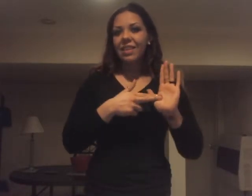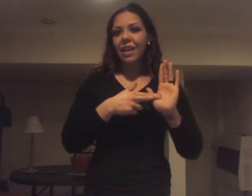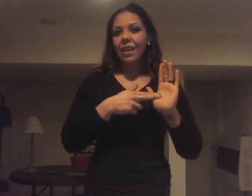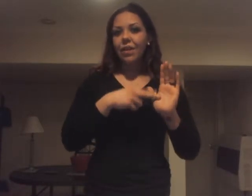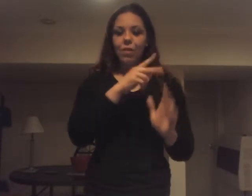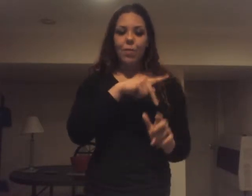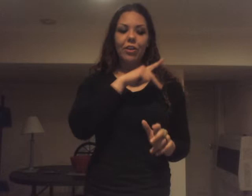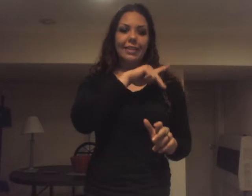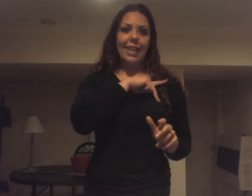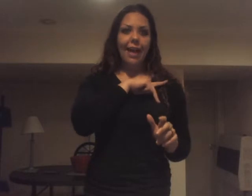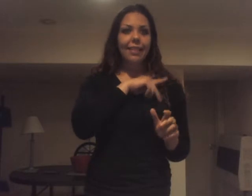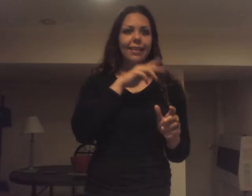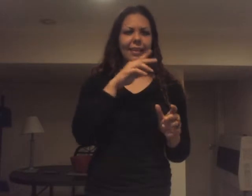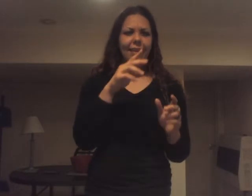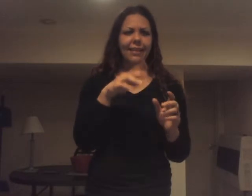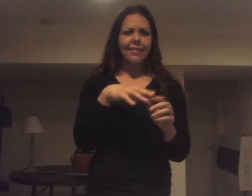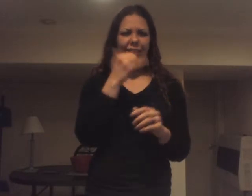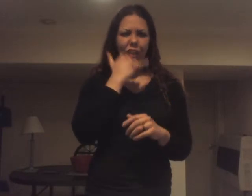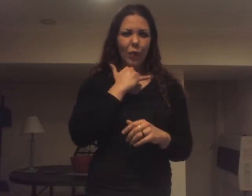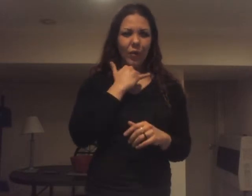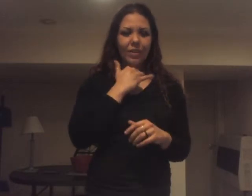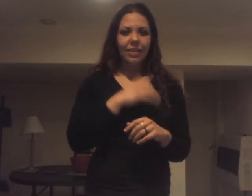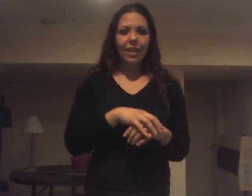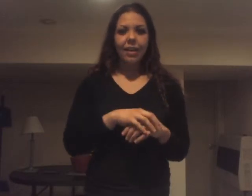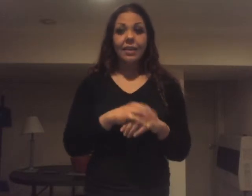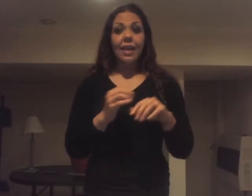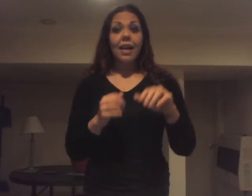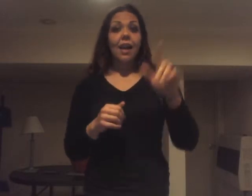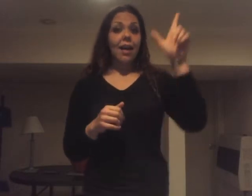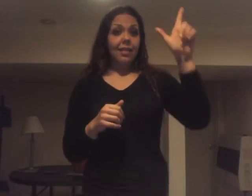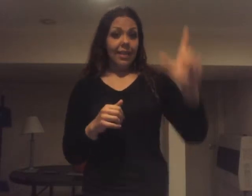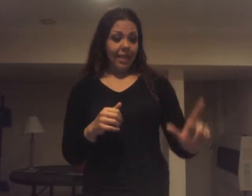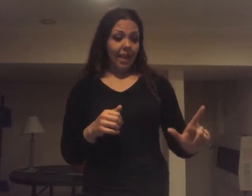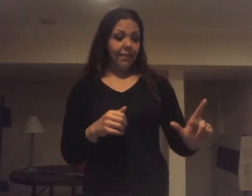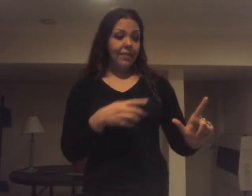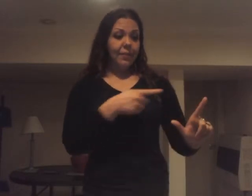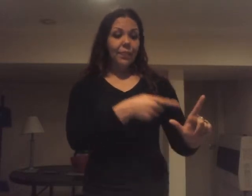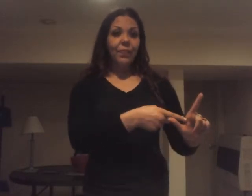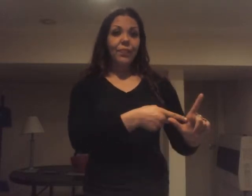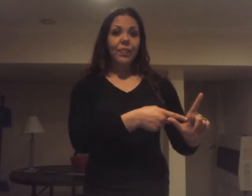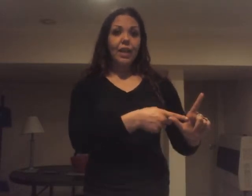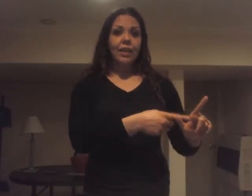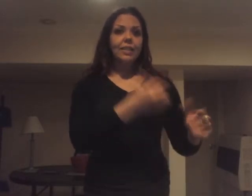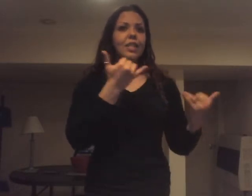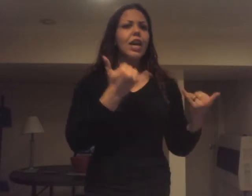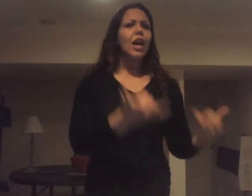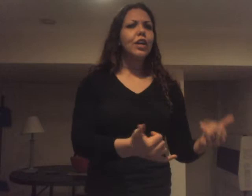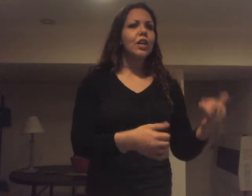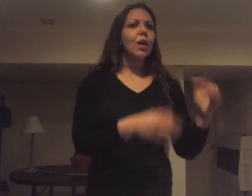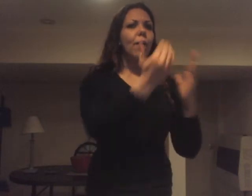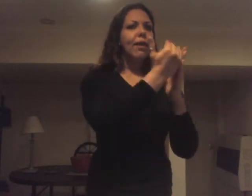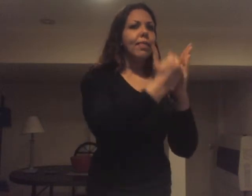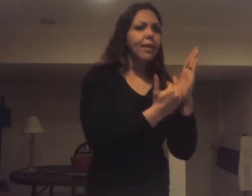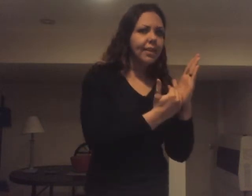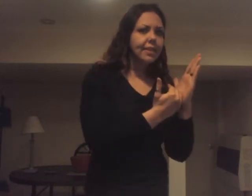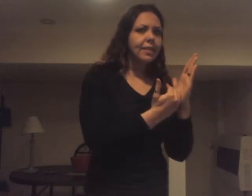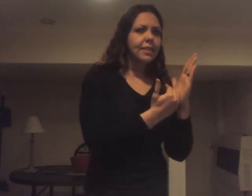disorders. Down the left is the current list of personality disorders in